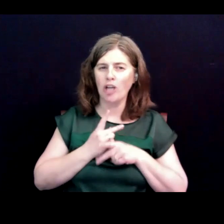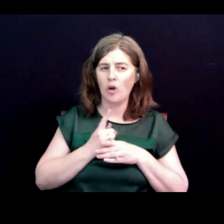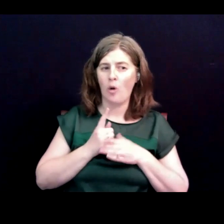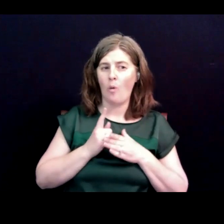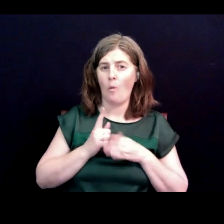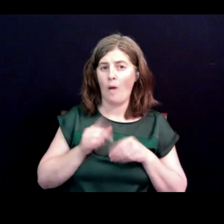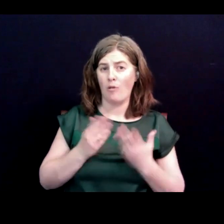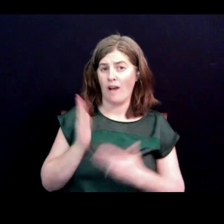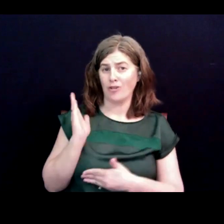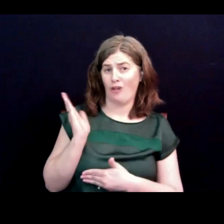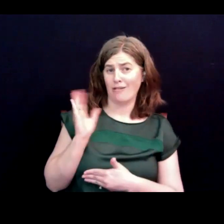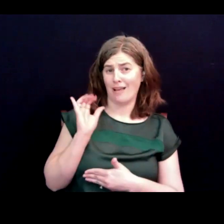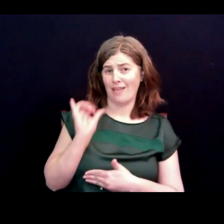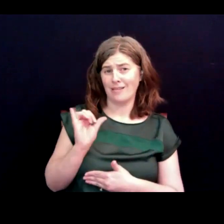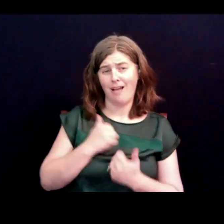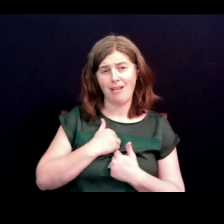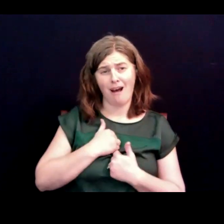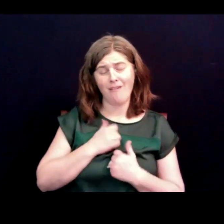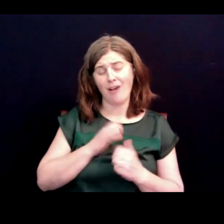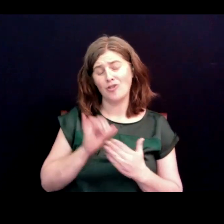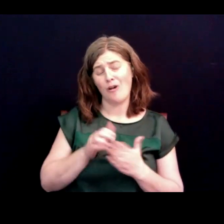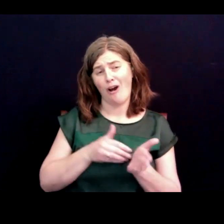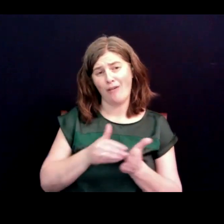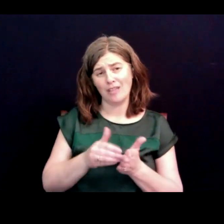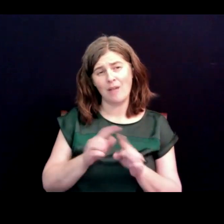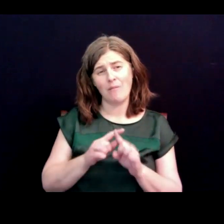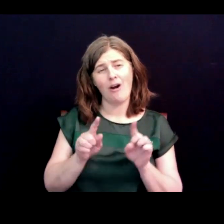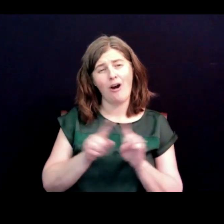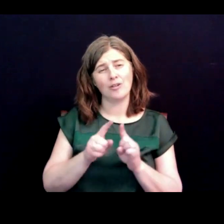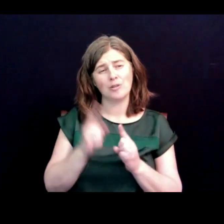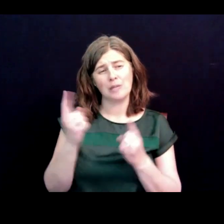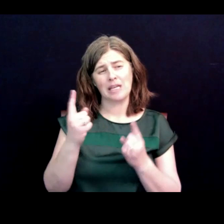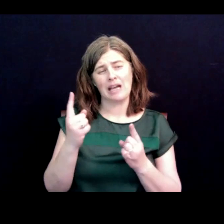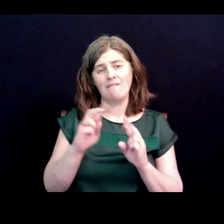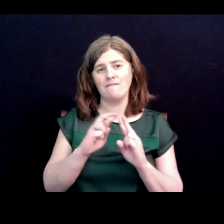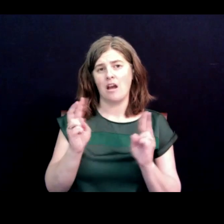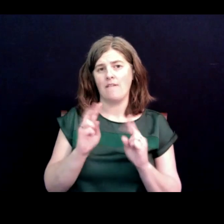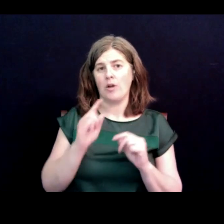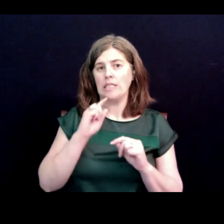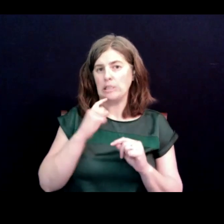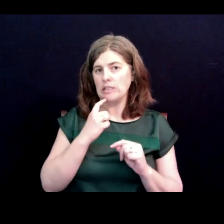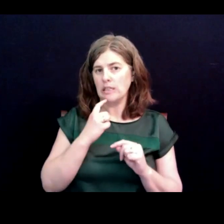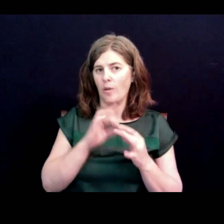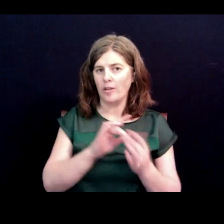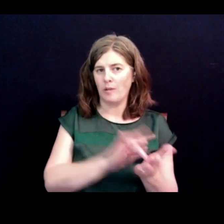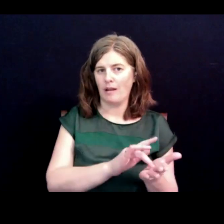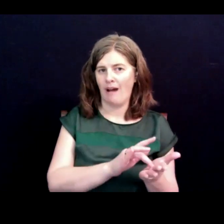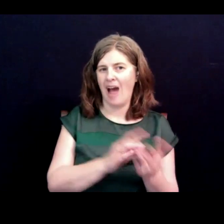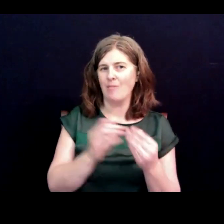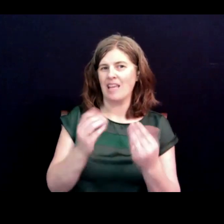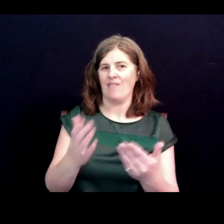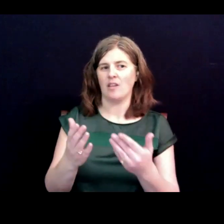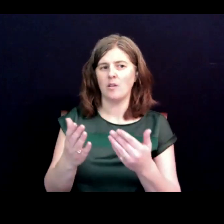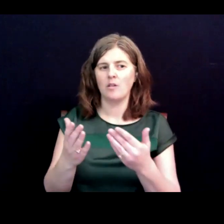talks like this, and I do this a lot, but it's also something that I take very, very seriously, right? So I'm giving you those